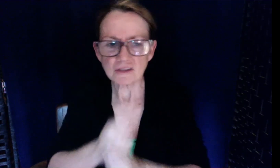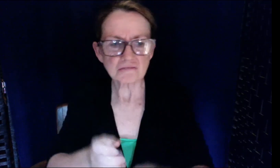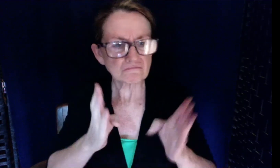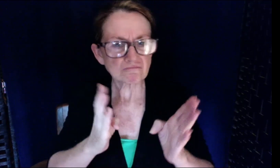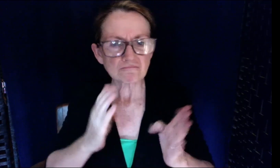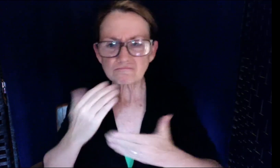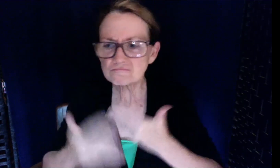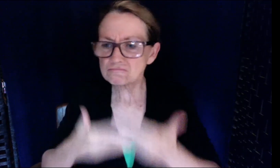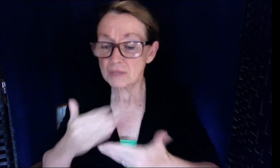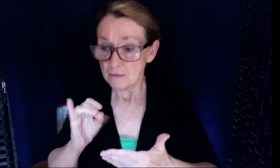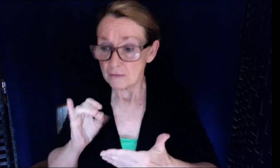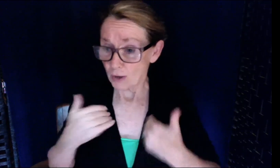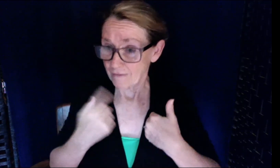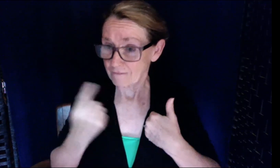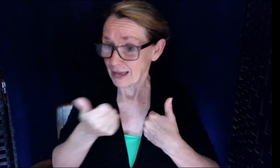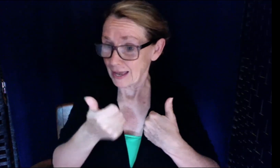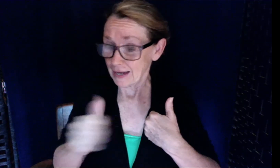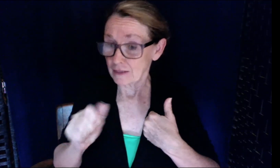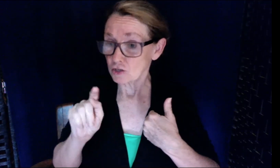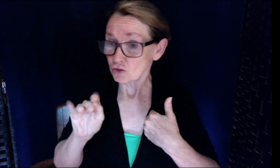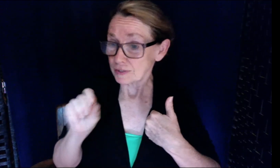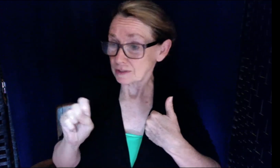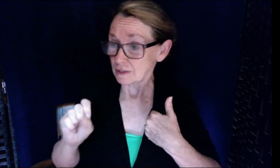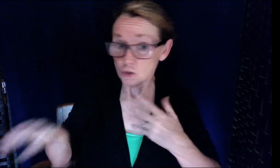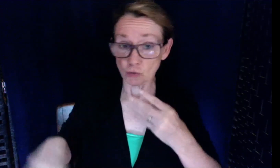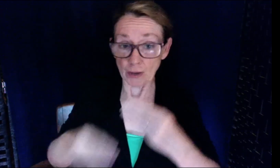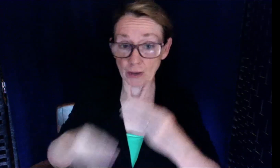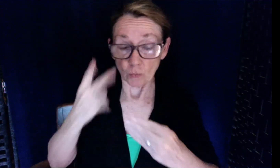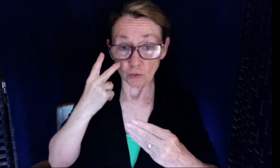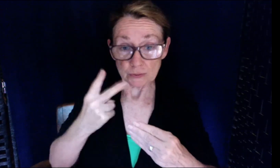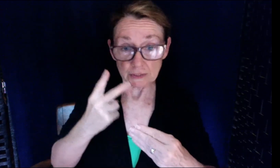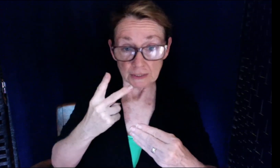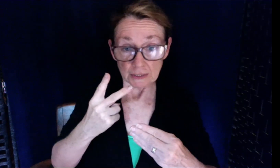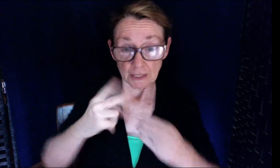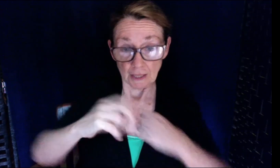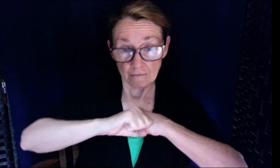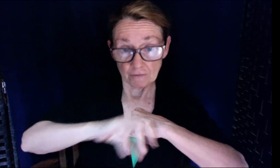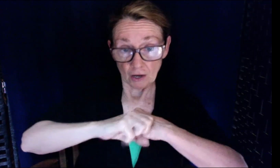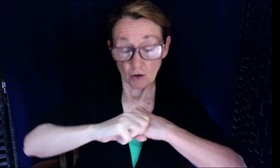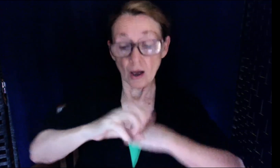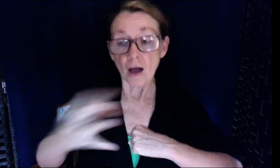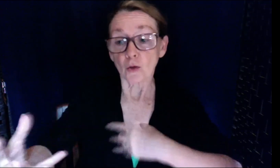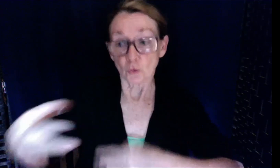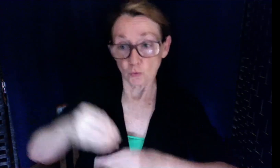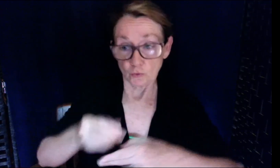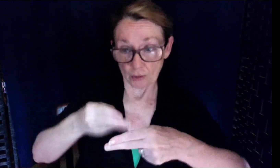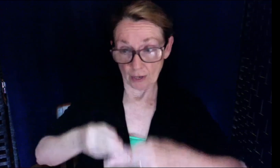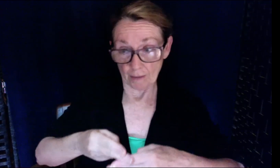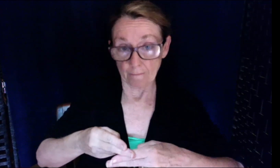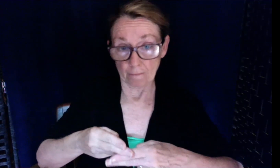have anything, Teresa, to add once you see the flyers, I'm gonna put you on the emails too, Teresa. So if you see any comments when we